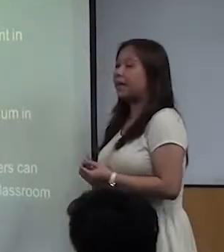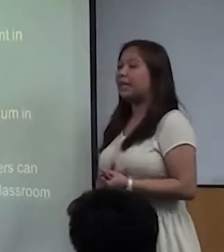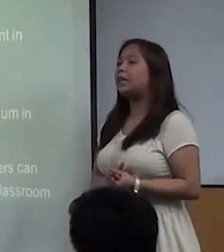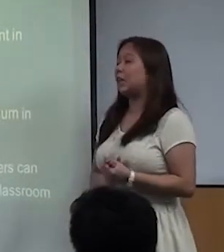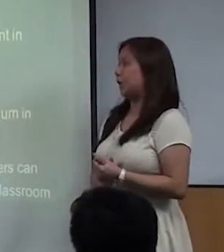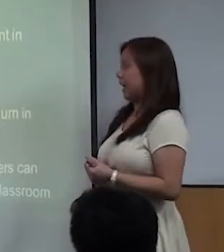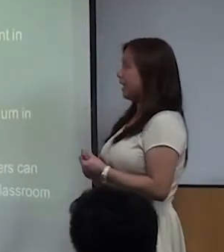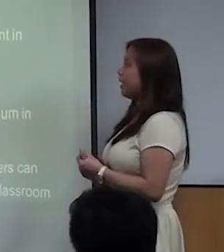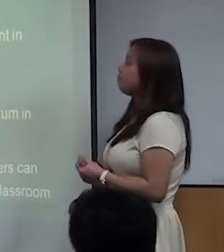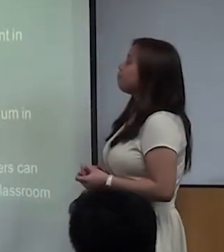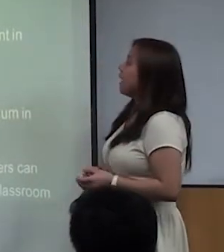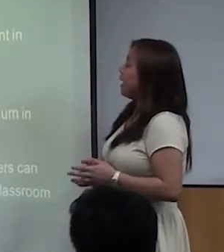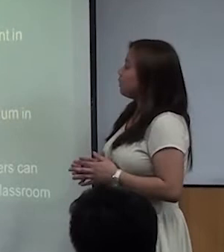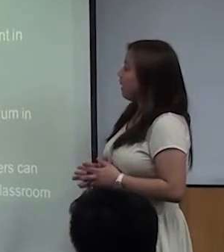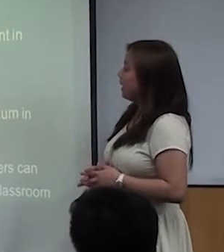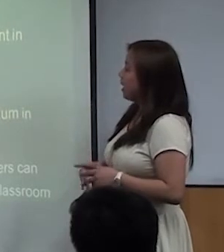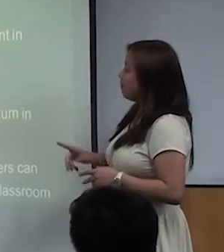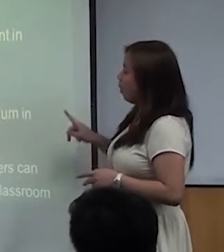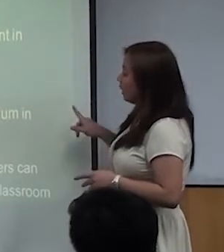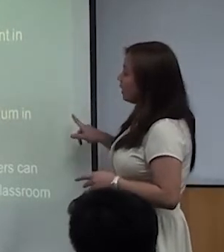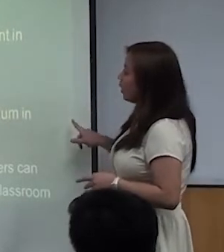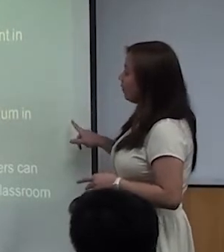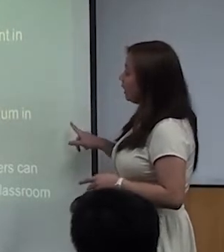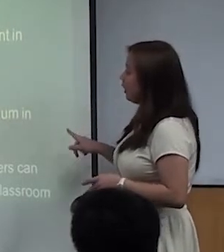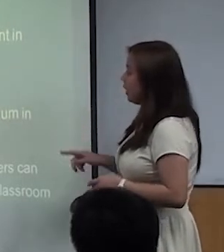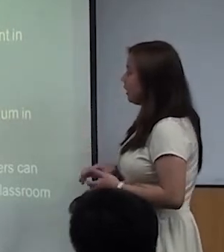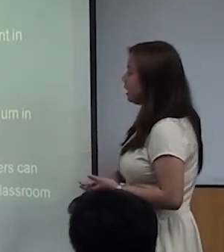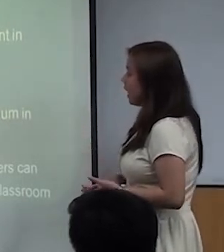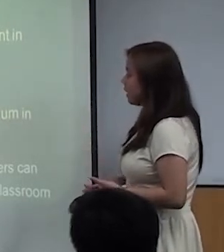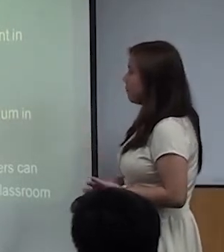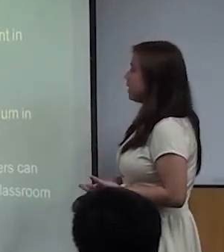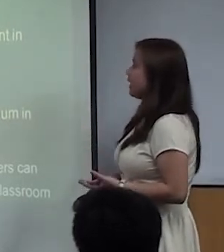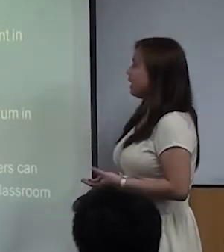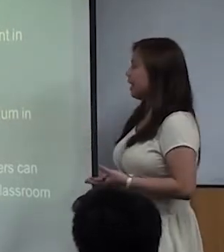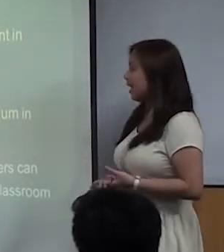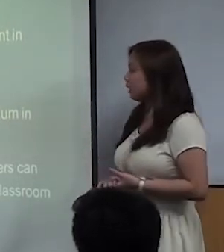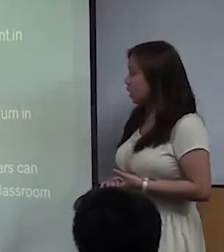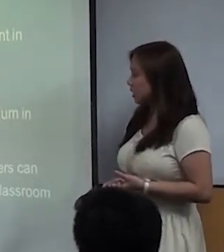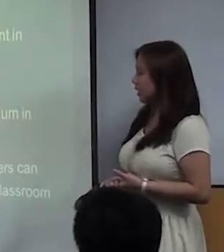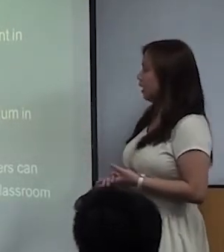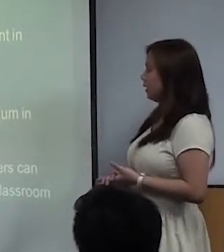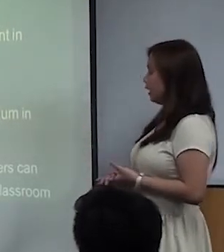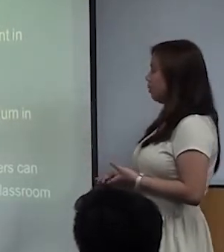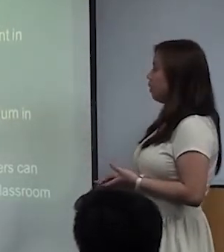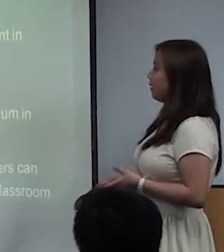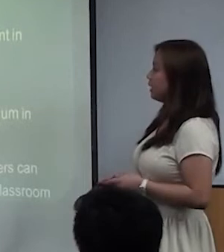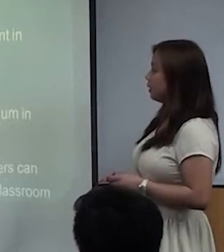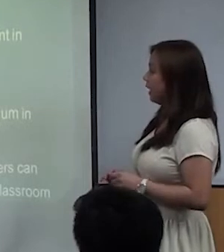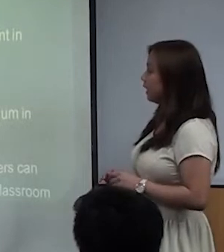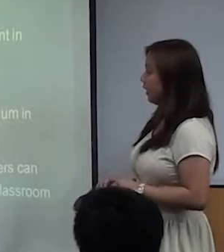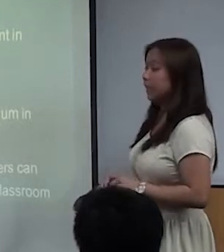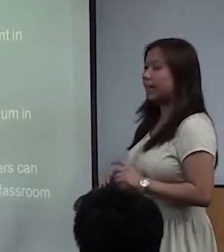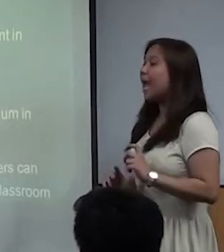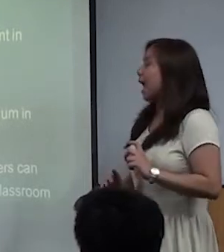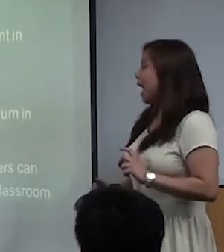of assessment in learning. Explain the importance of integrating assessments as a diagnostic continuum